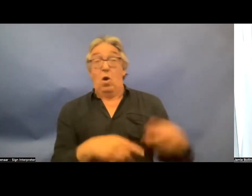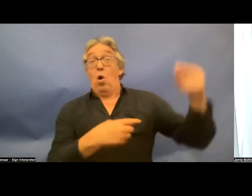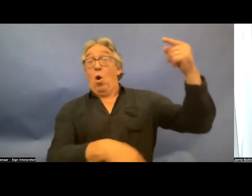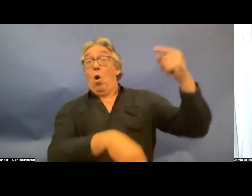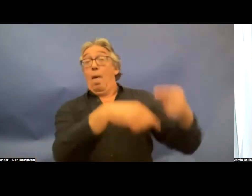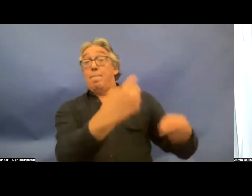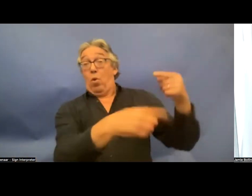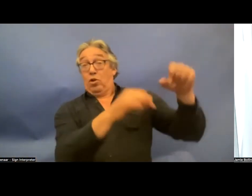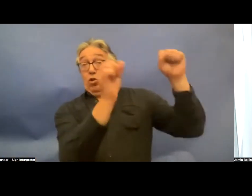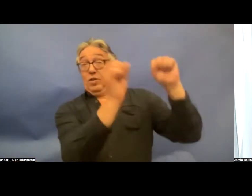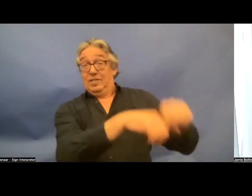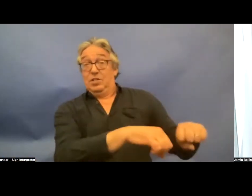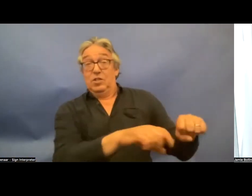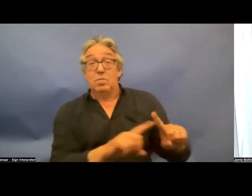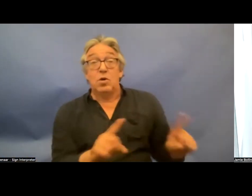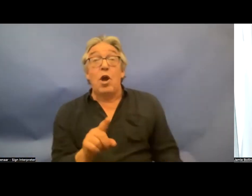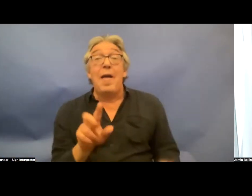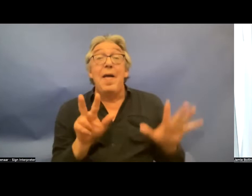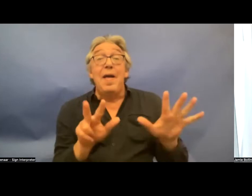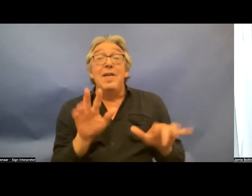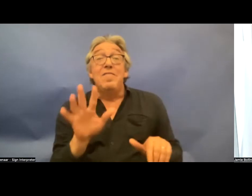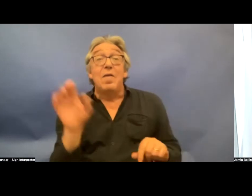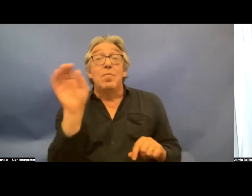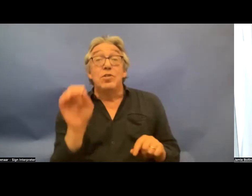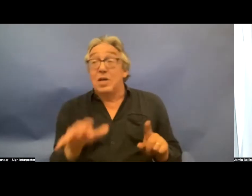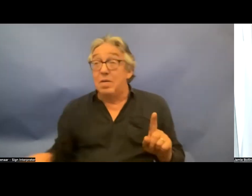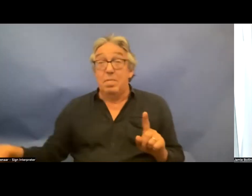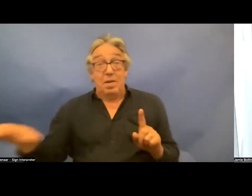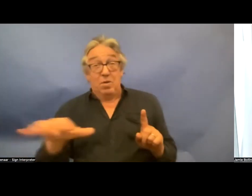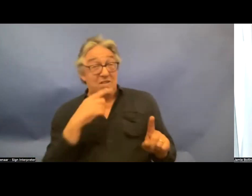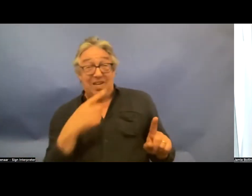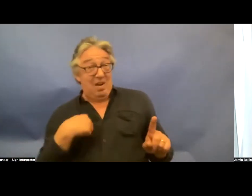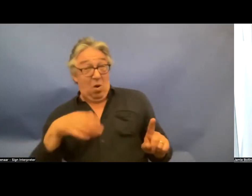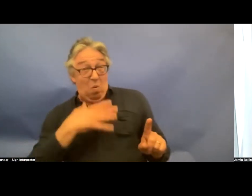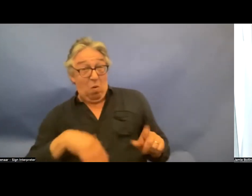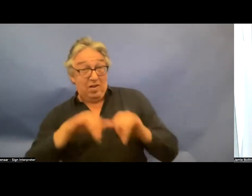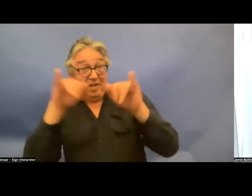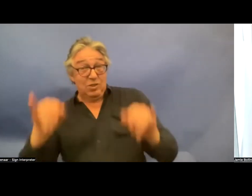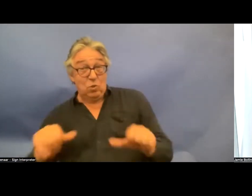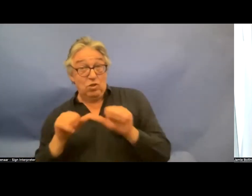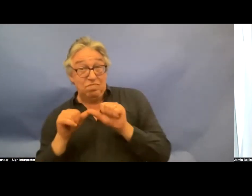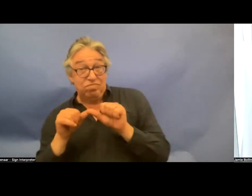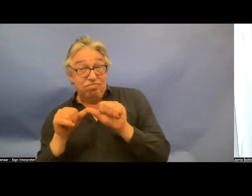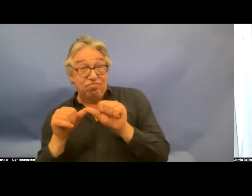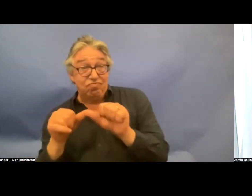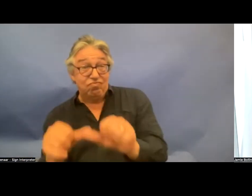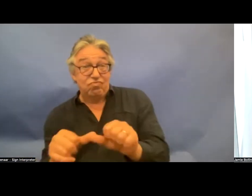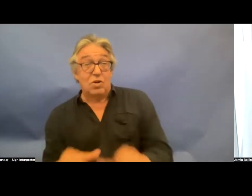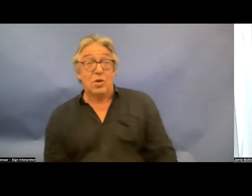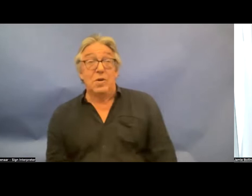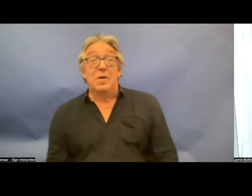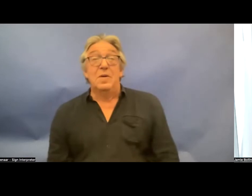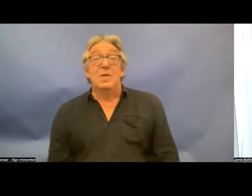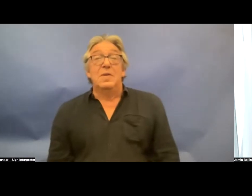people themselves living in the institutions. But due to the breaches, the violence that was being faced in the